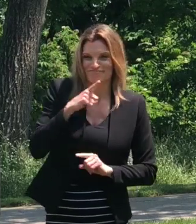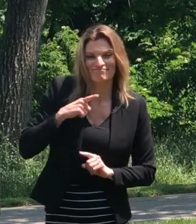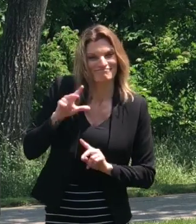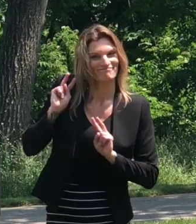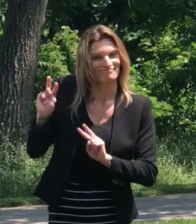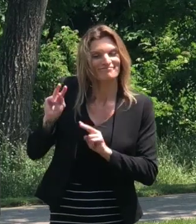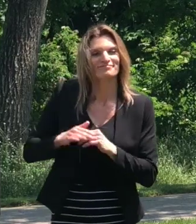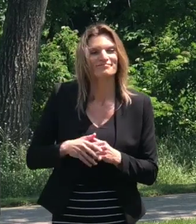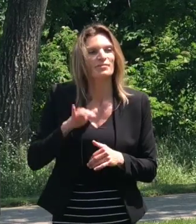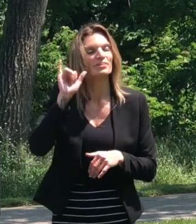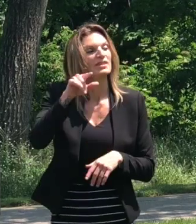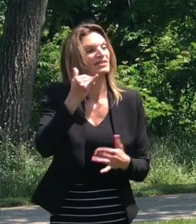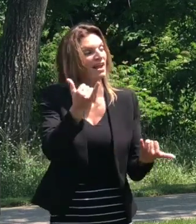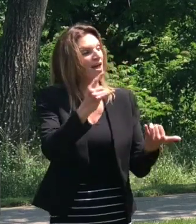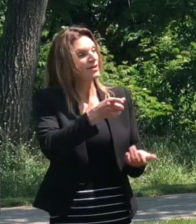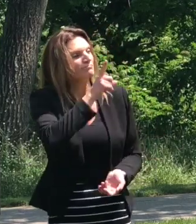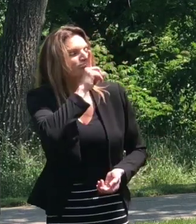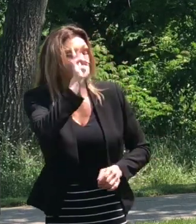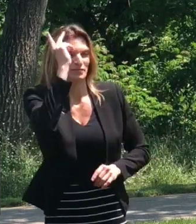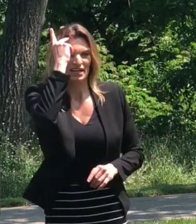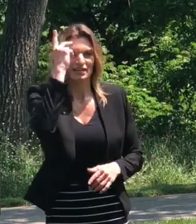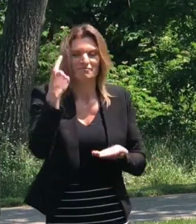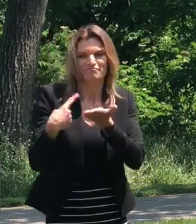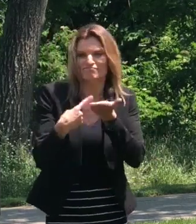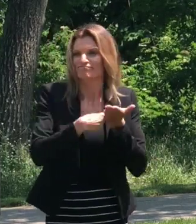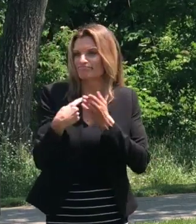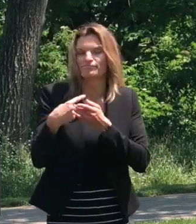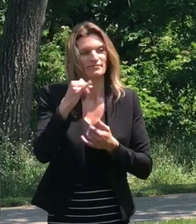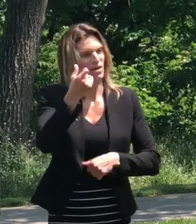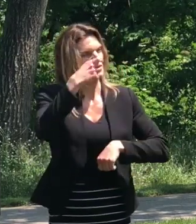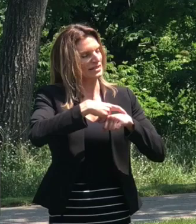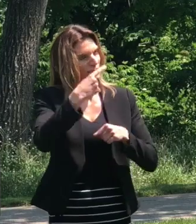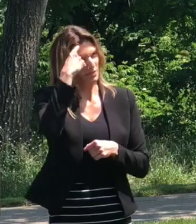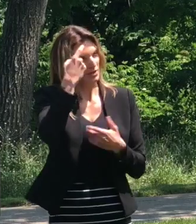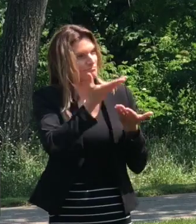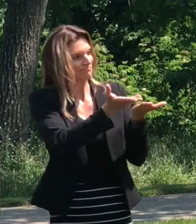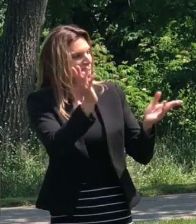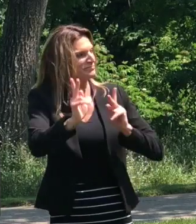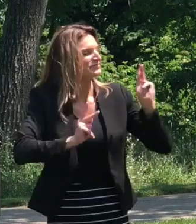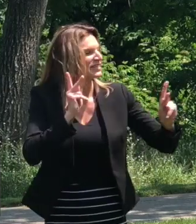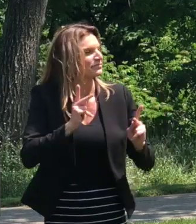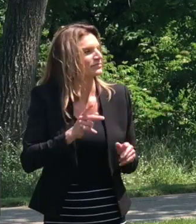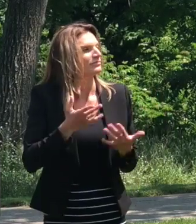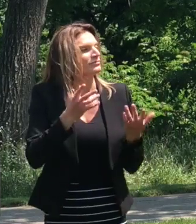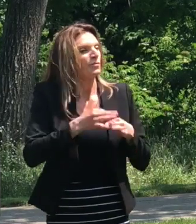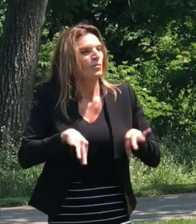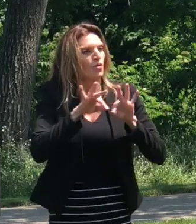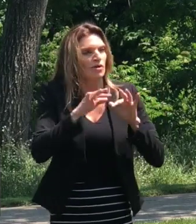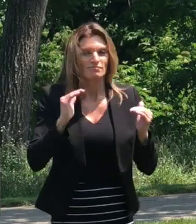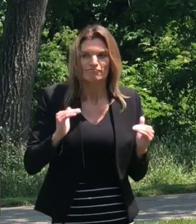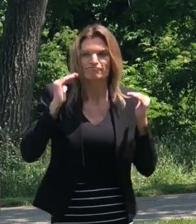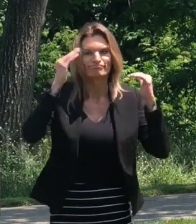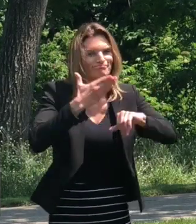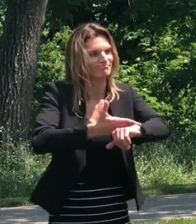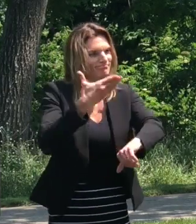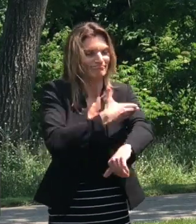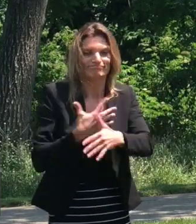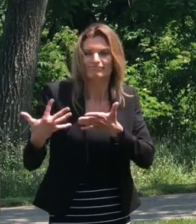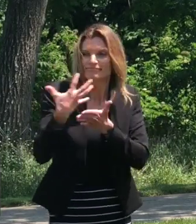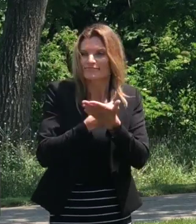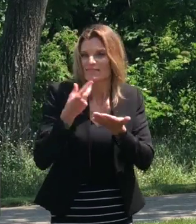can't be a partisan moment. This has to be all hands on deck to make sure that we have a robust